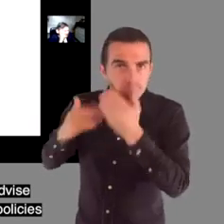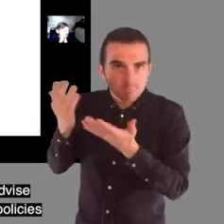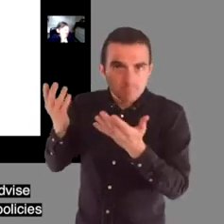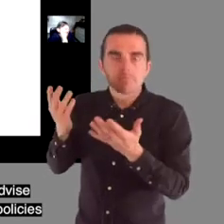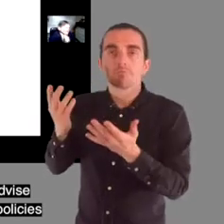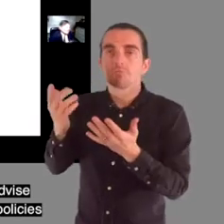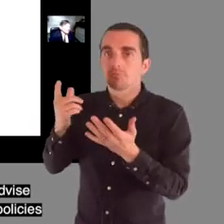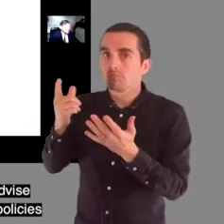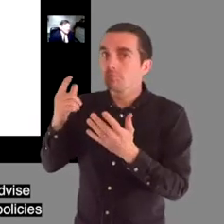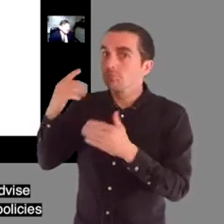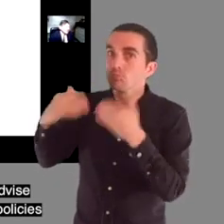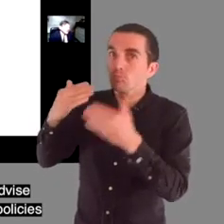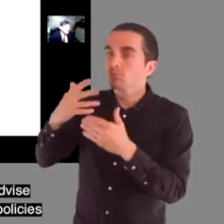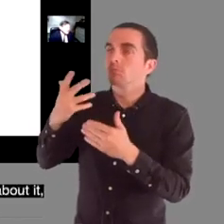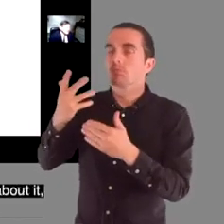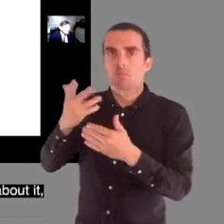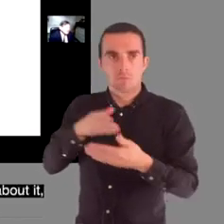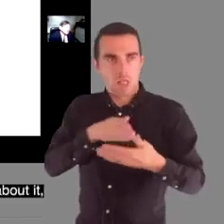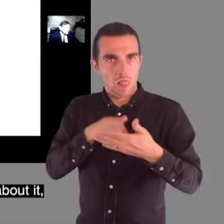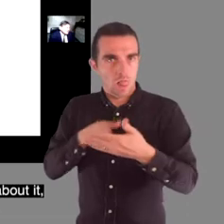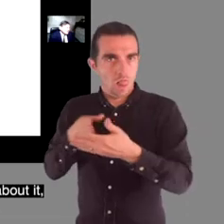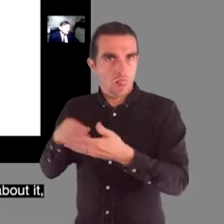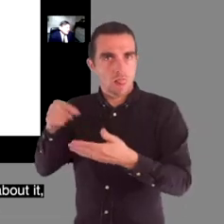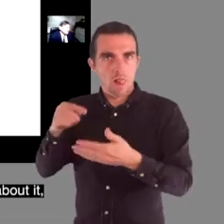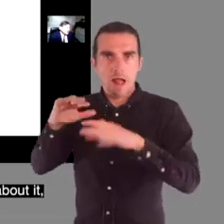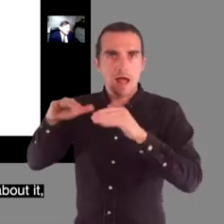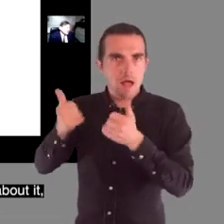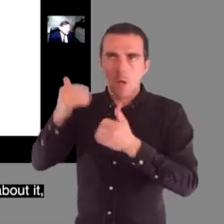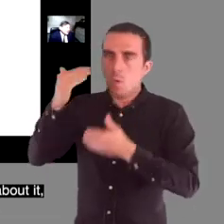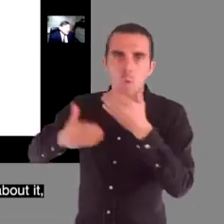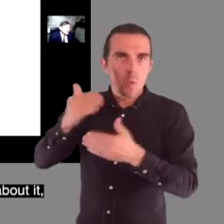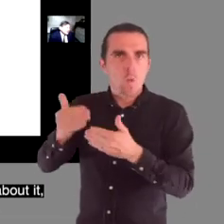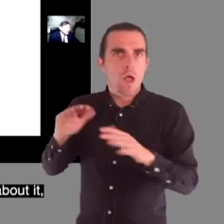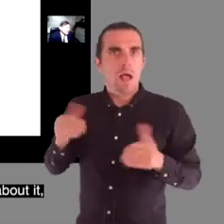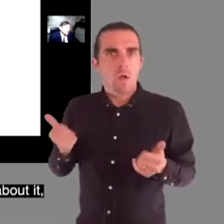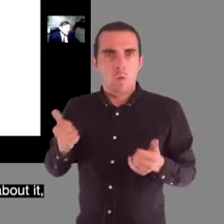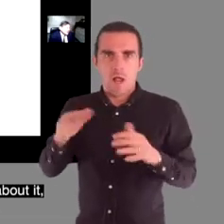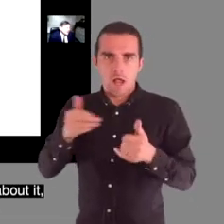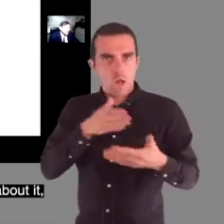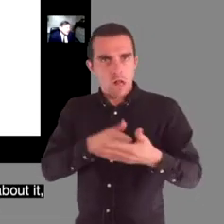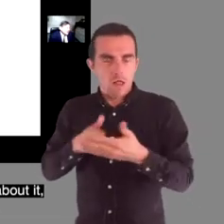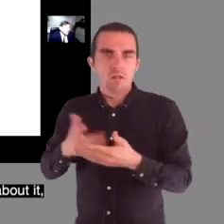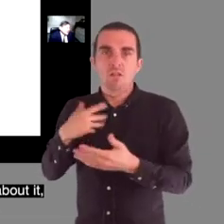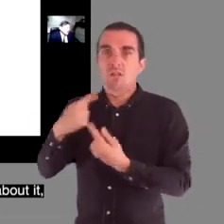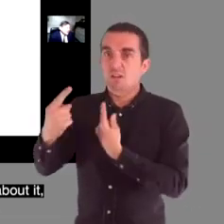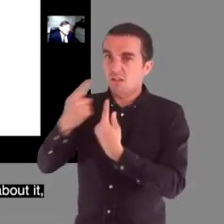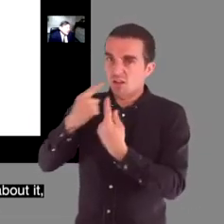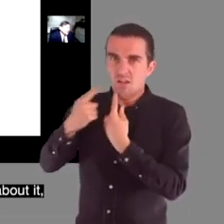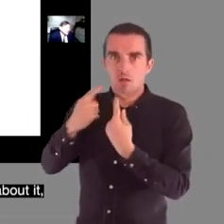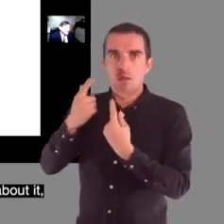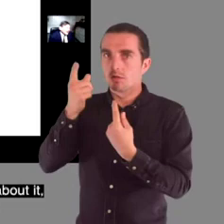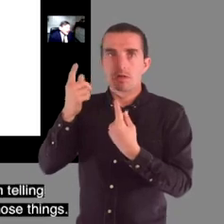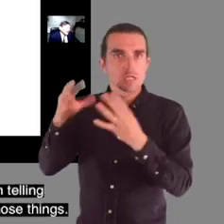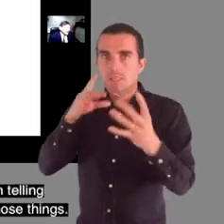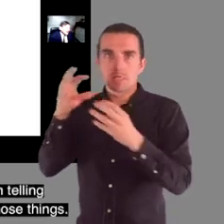to advise the government and policies and respond on policies that are there. But how they go about it, it's about